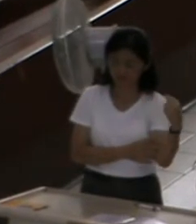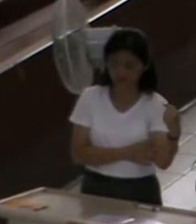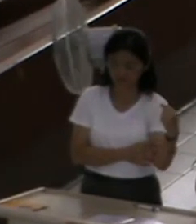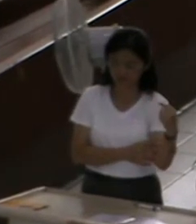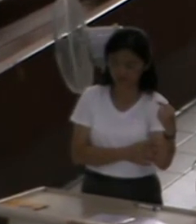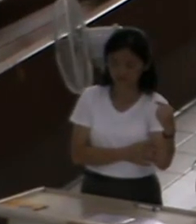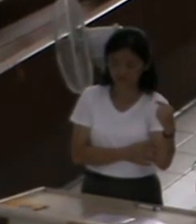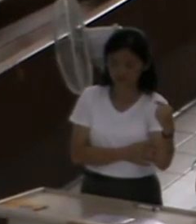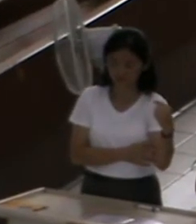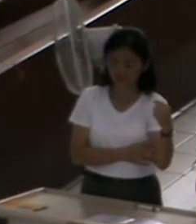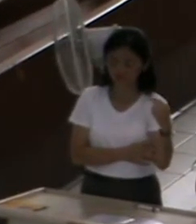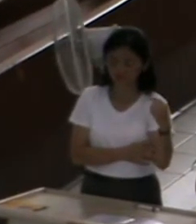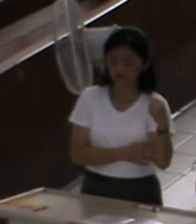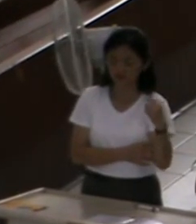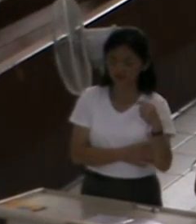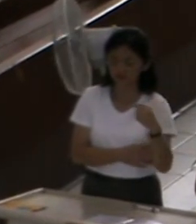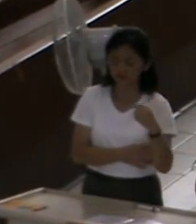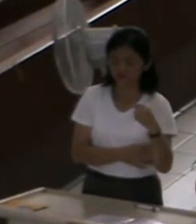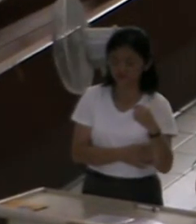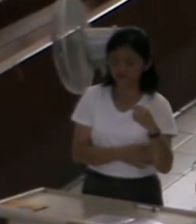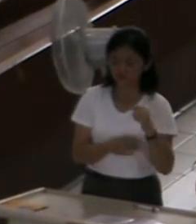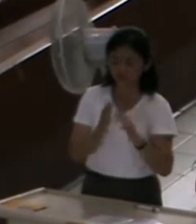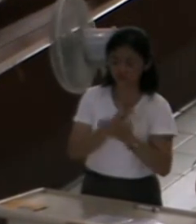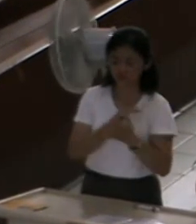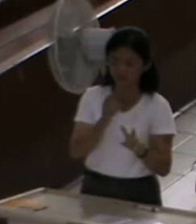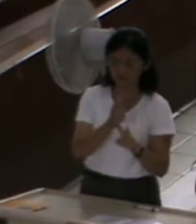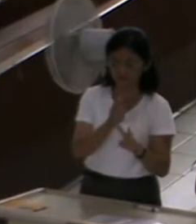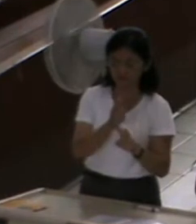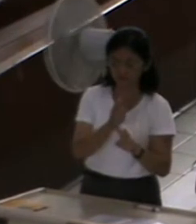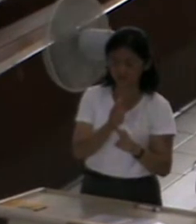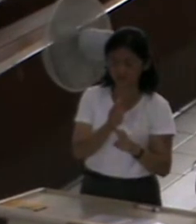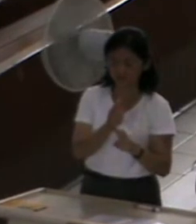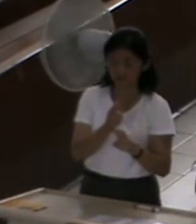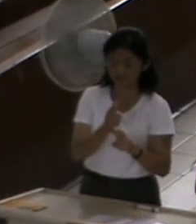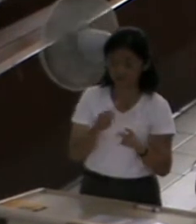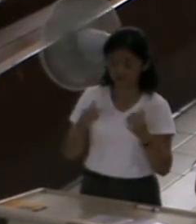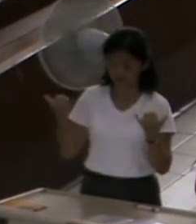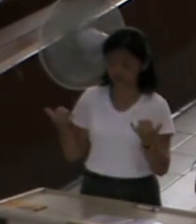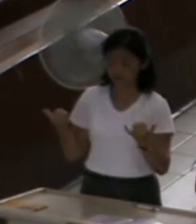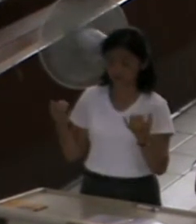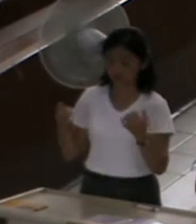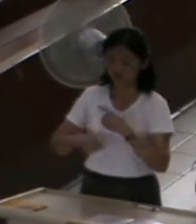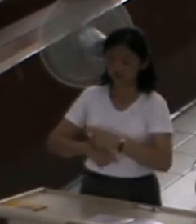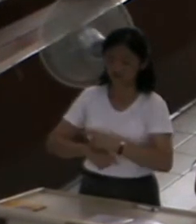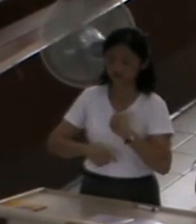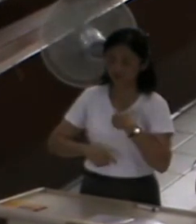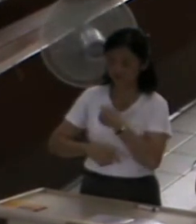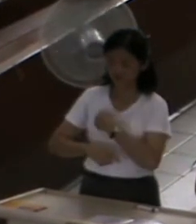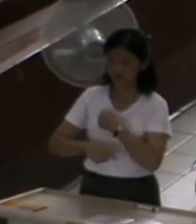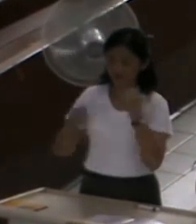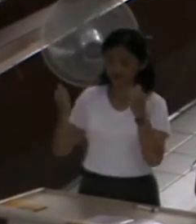We are gathered today to celebrate the installation of the Most Reverend